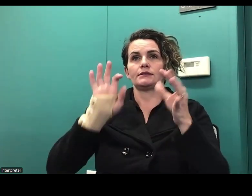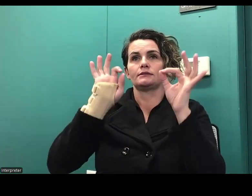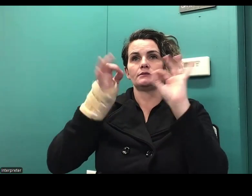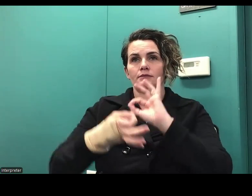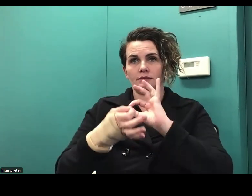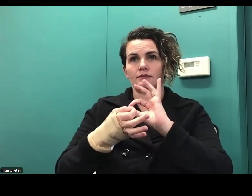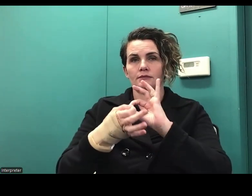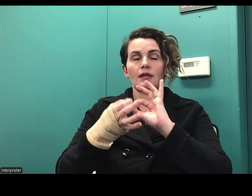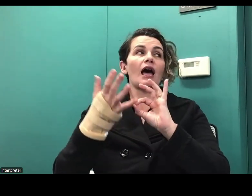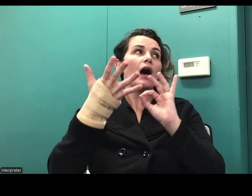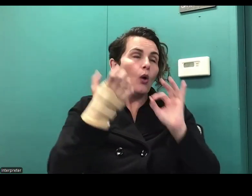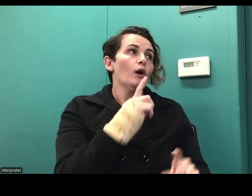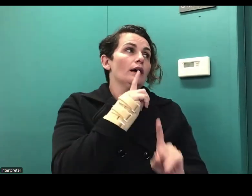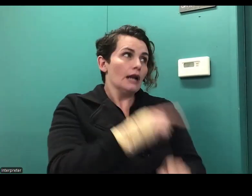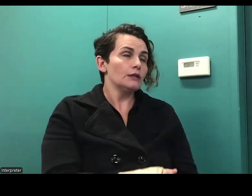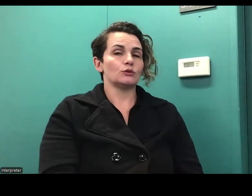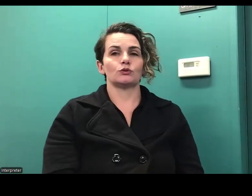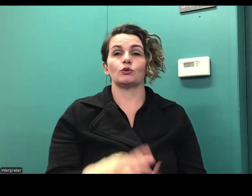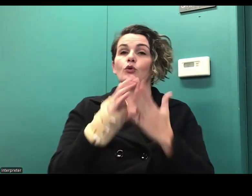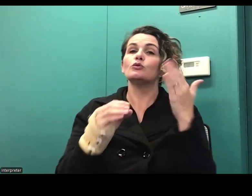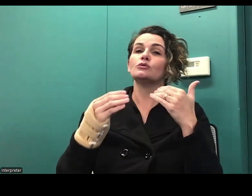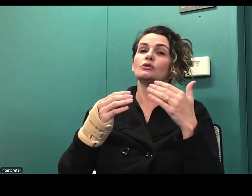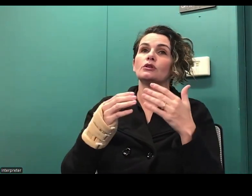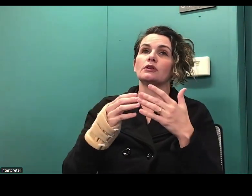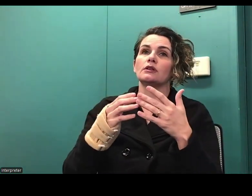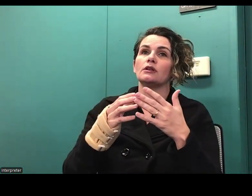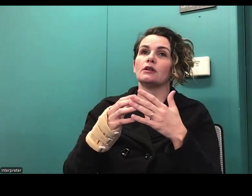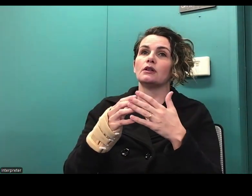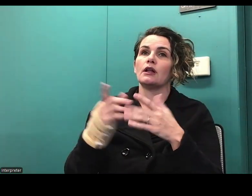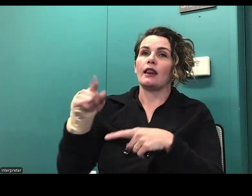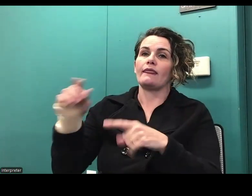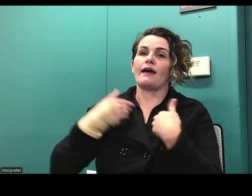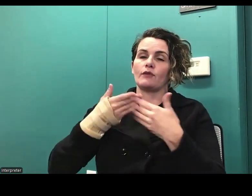question. They have the right to control the education environment.